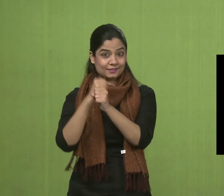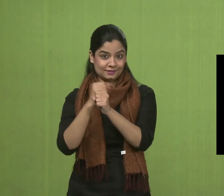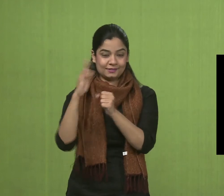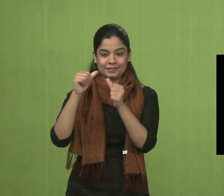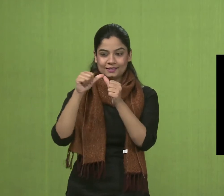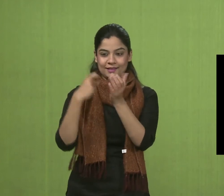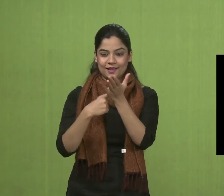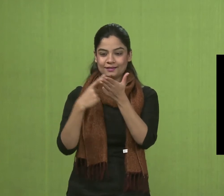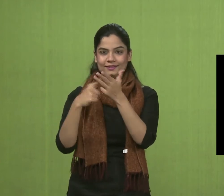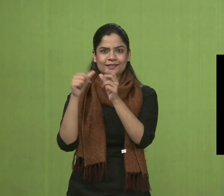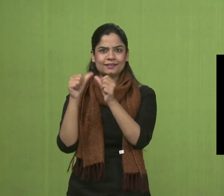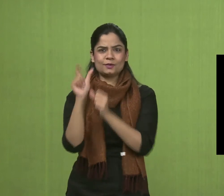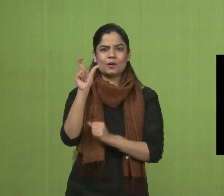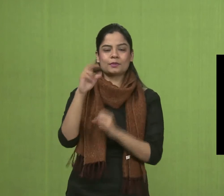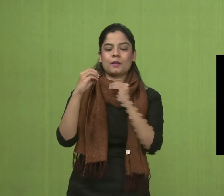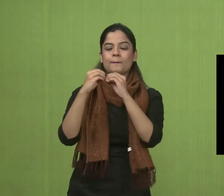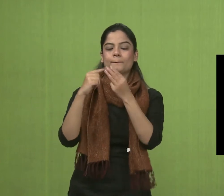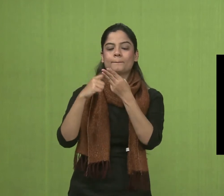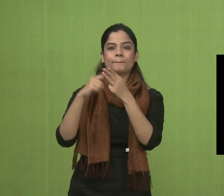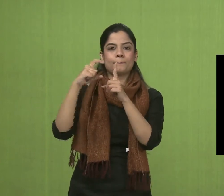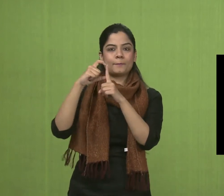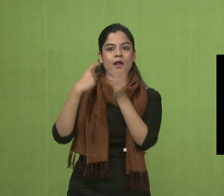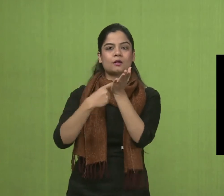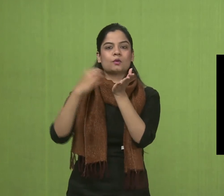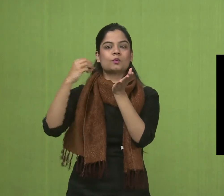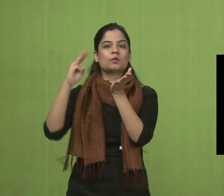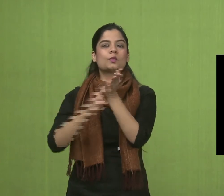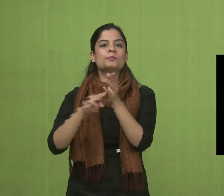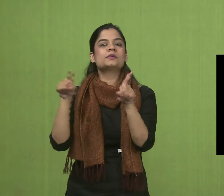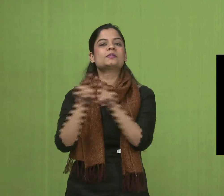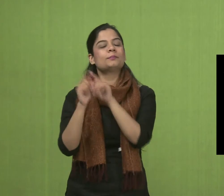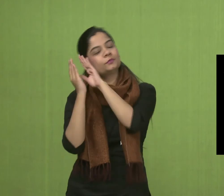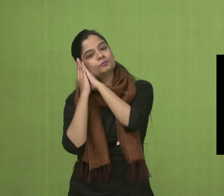Sleeping area is usually allocated in the bedroom. It's called the bedroom.